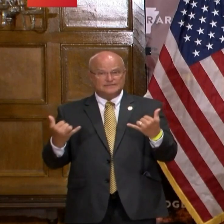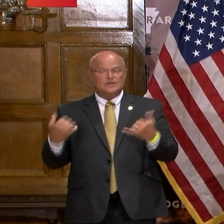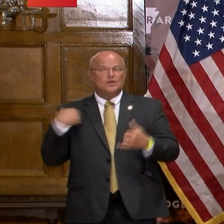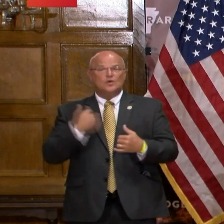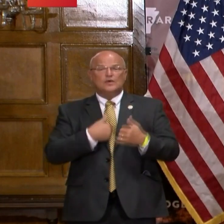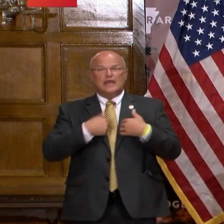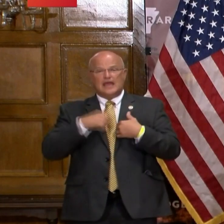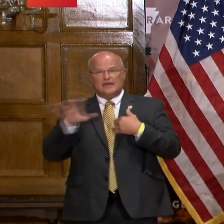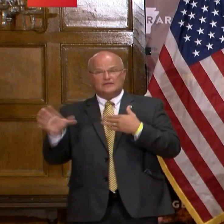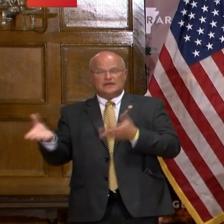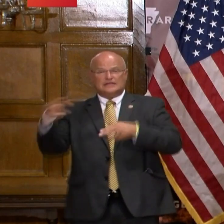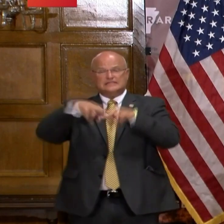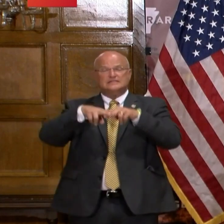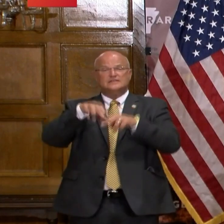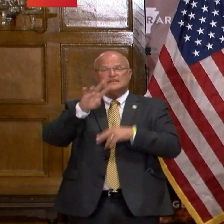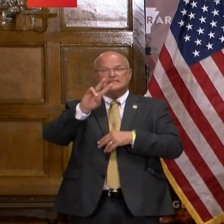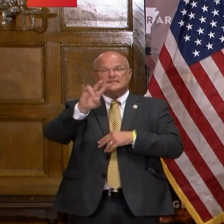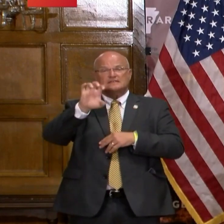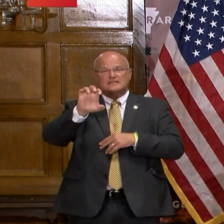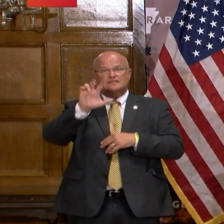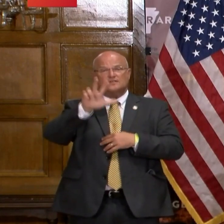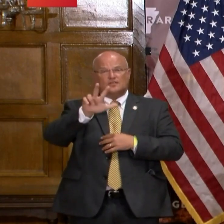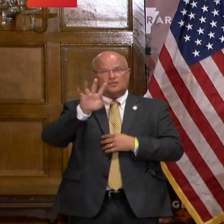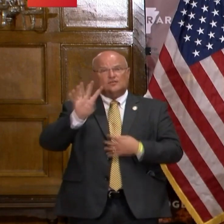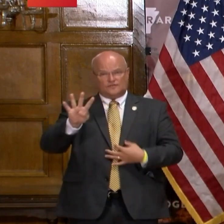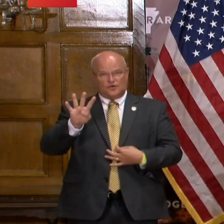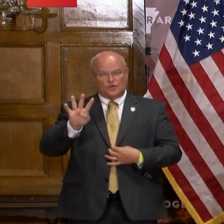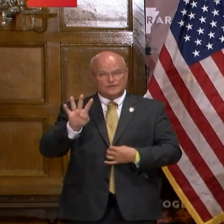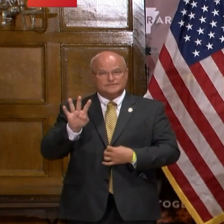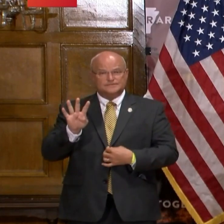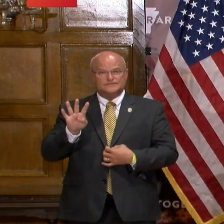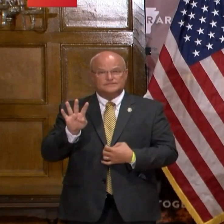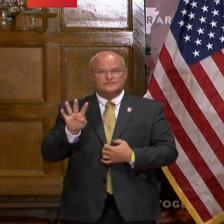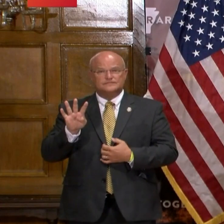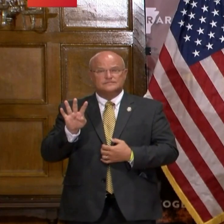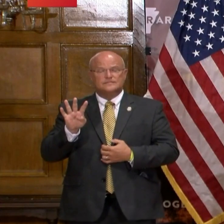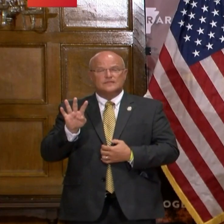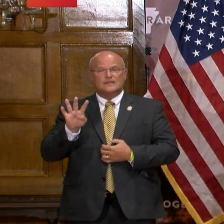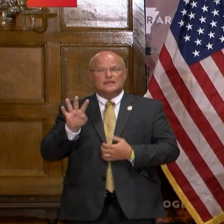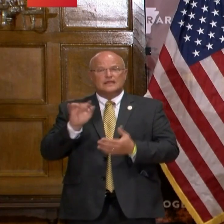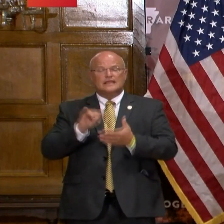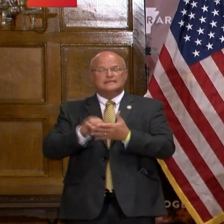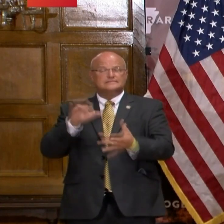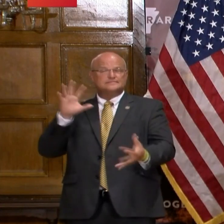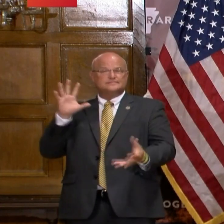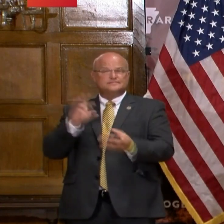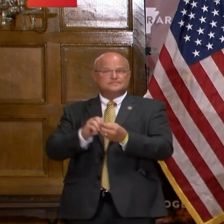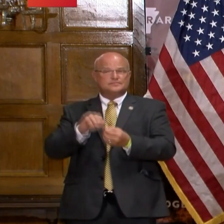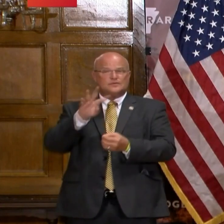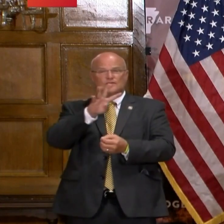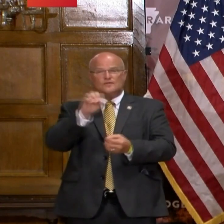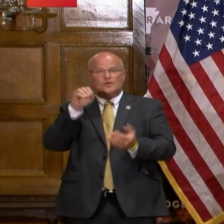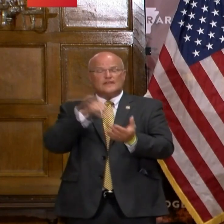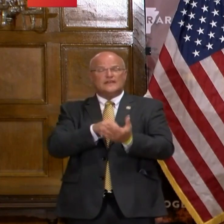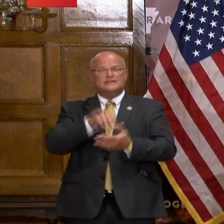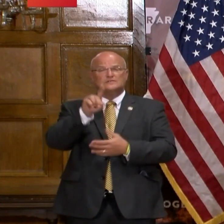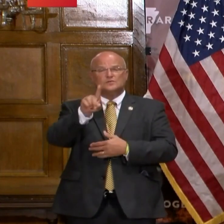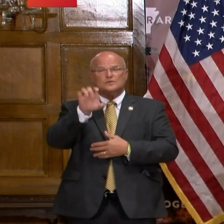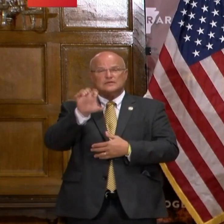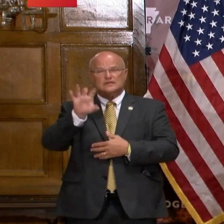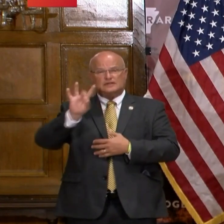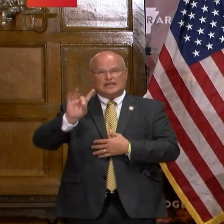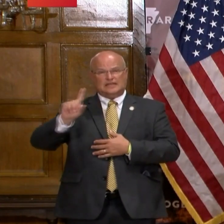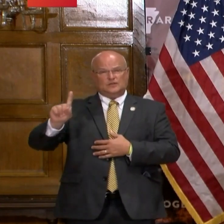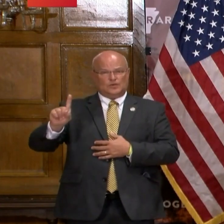Today we have an additional 734 cases, which brings us to